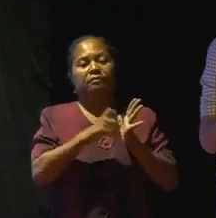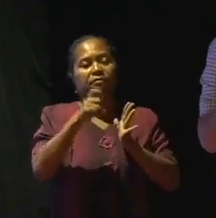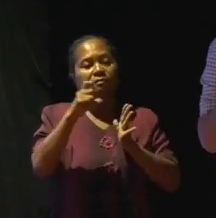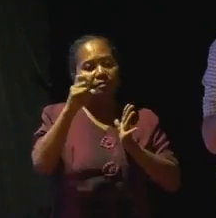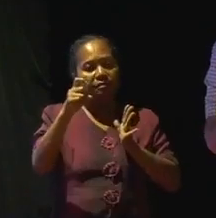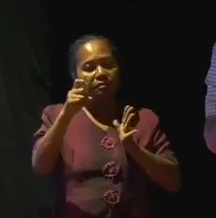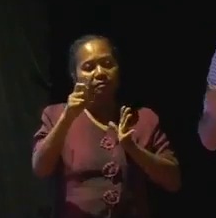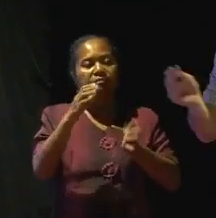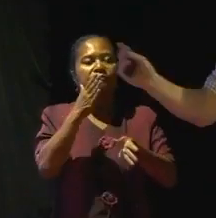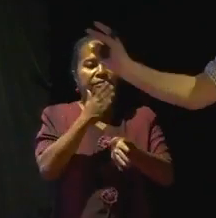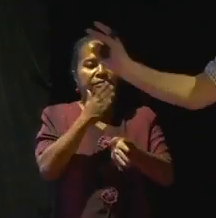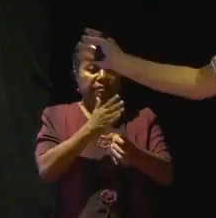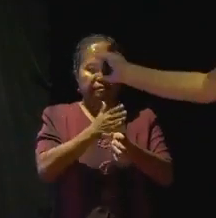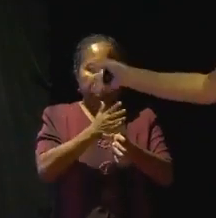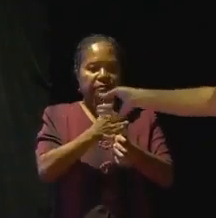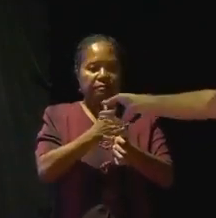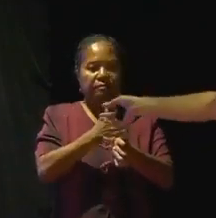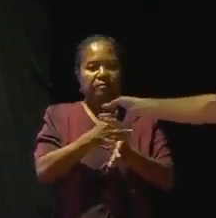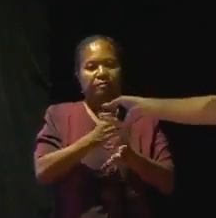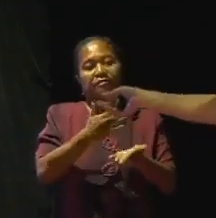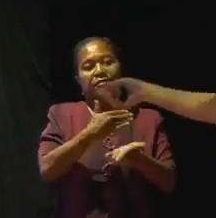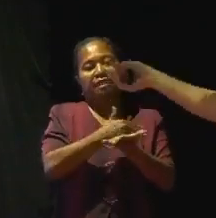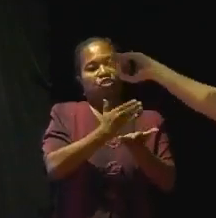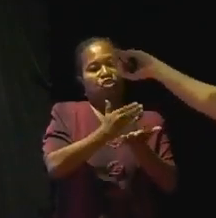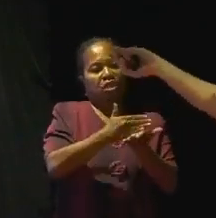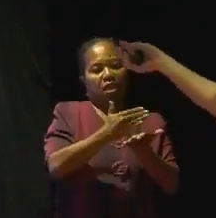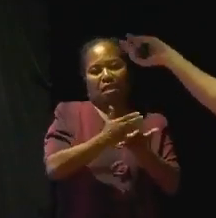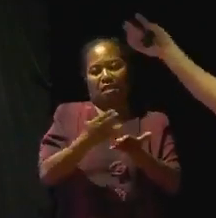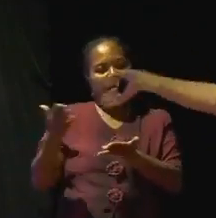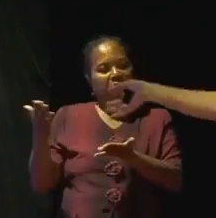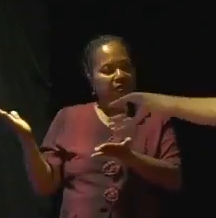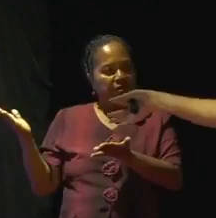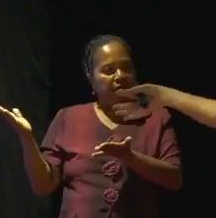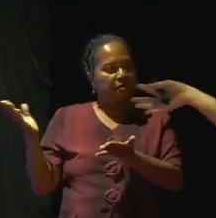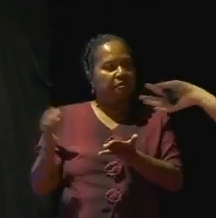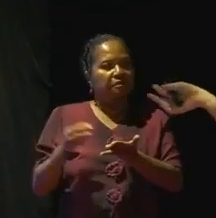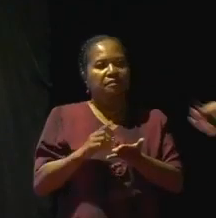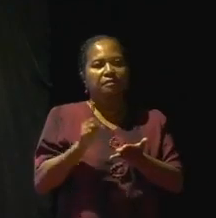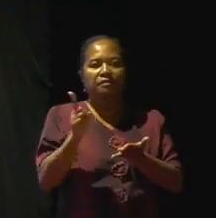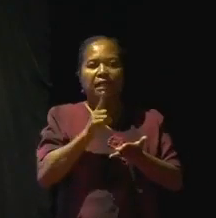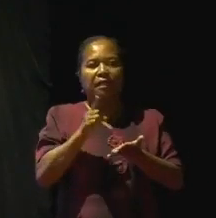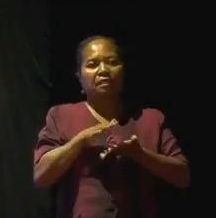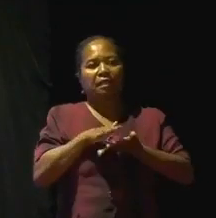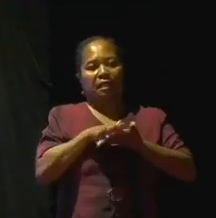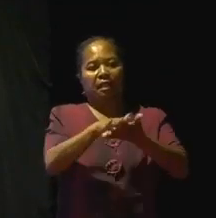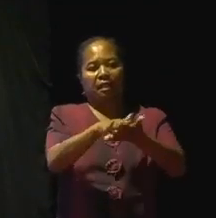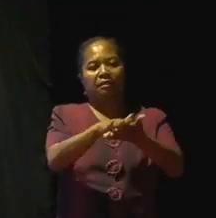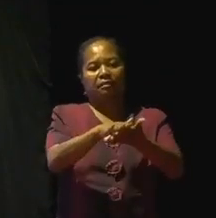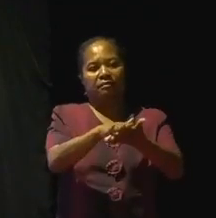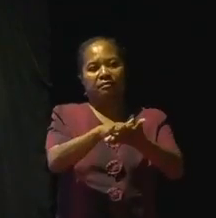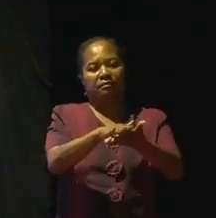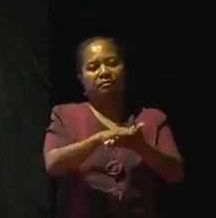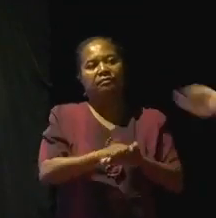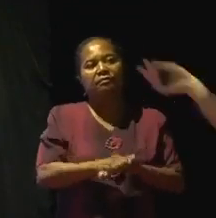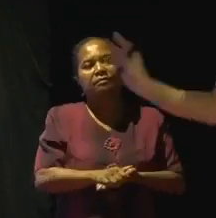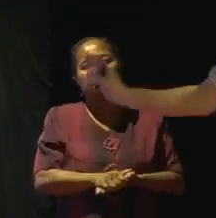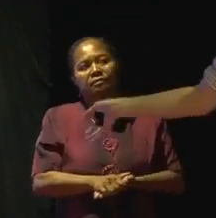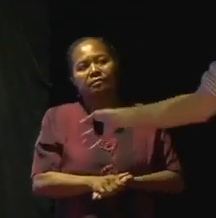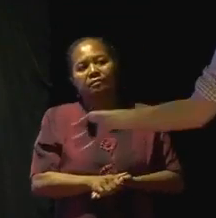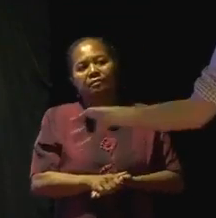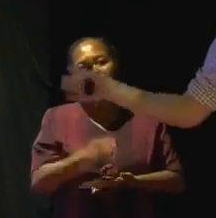taxpayers utilising the system, and I wanted to share a bit of the progress that our team has made. So in that time, we've